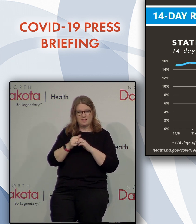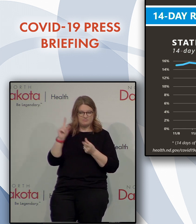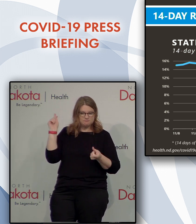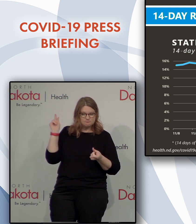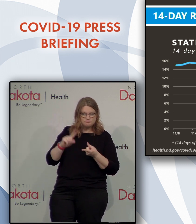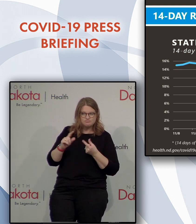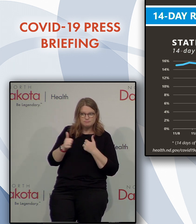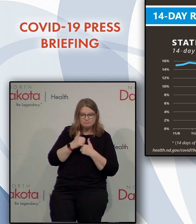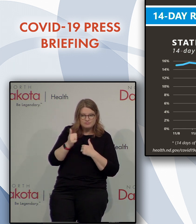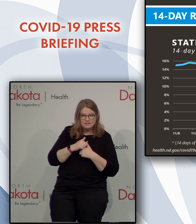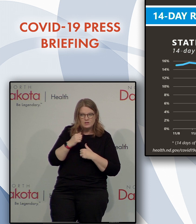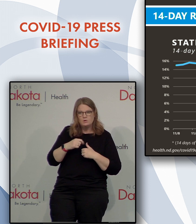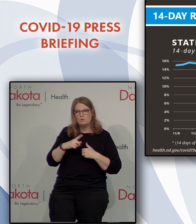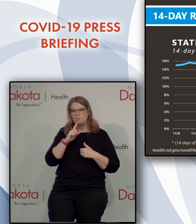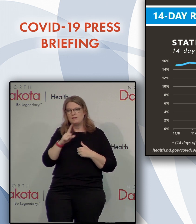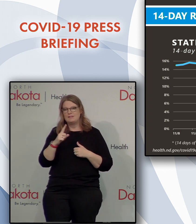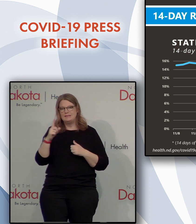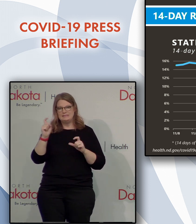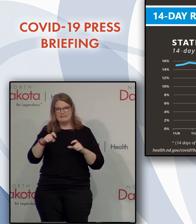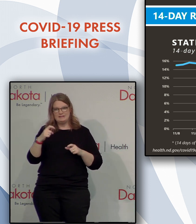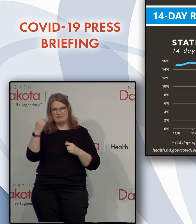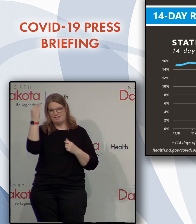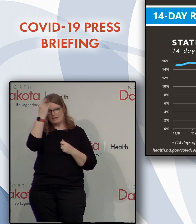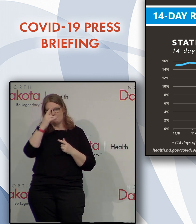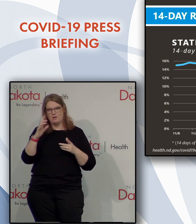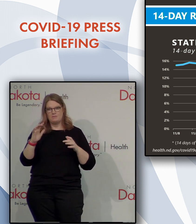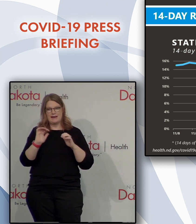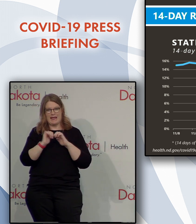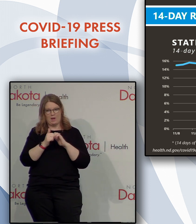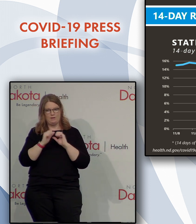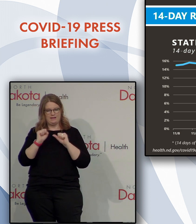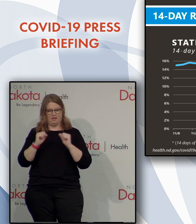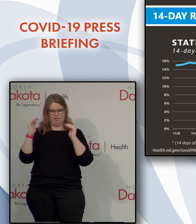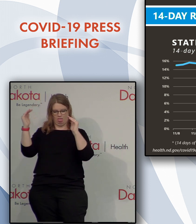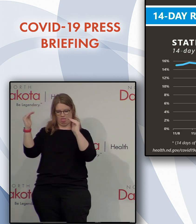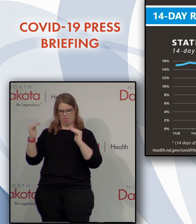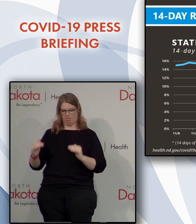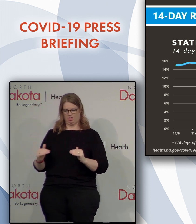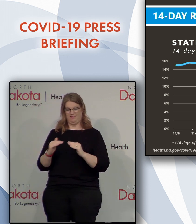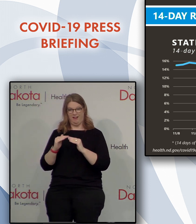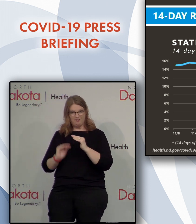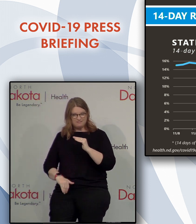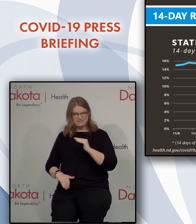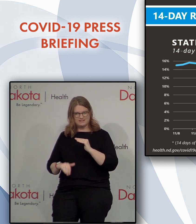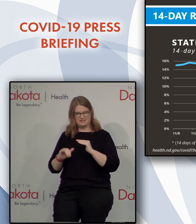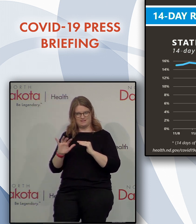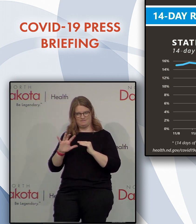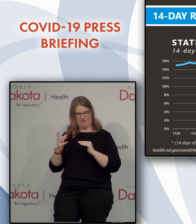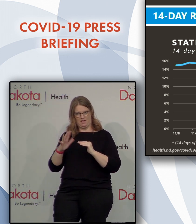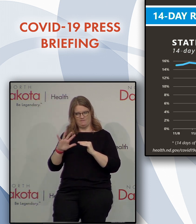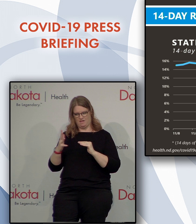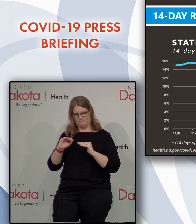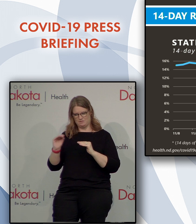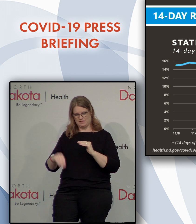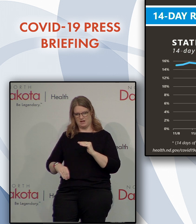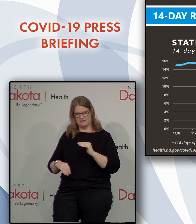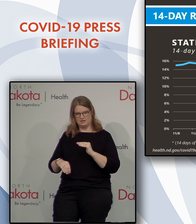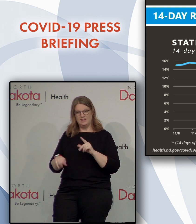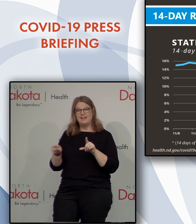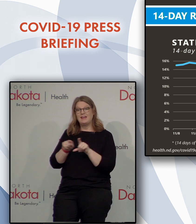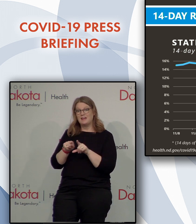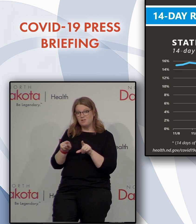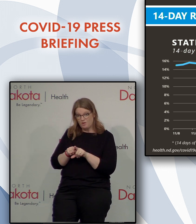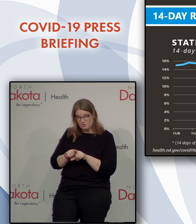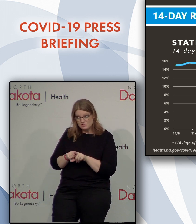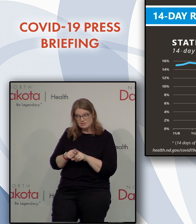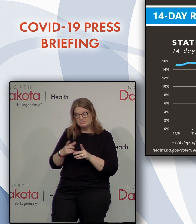we need to be thinking collectively of how can we get this number down over 5%, down under 5%, and deal with the